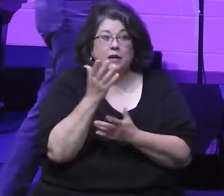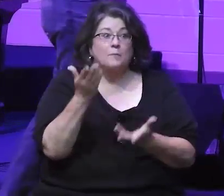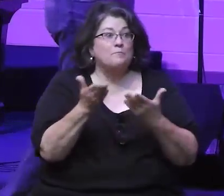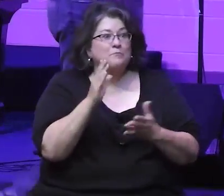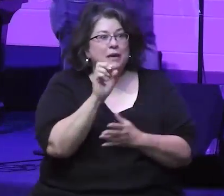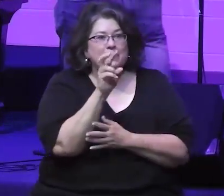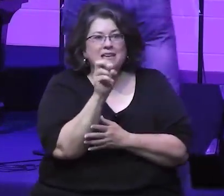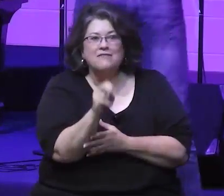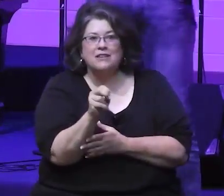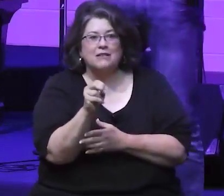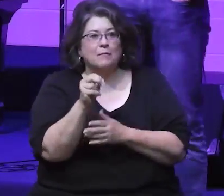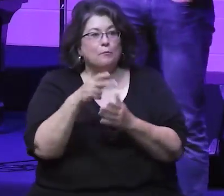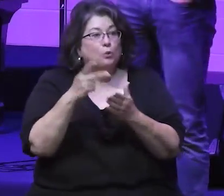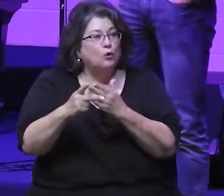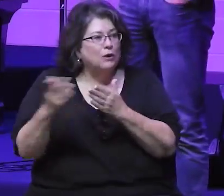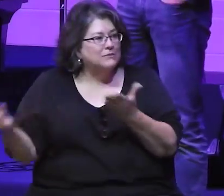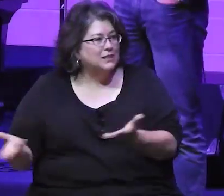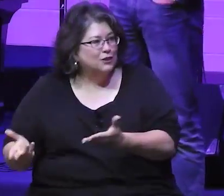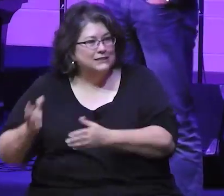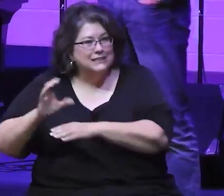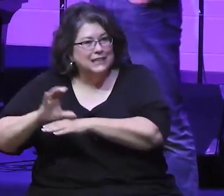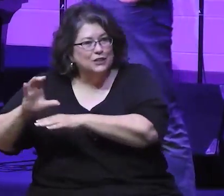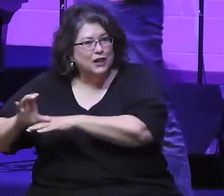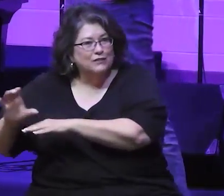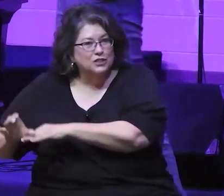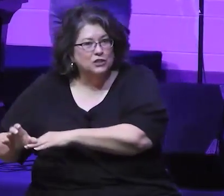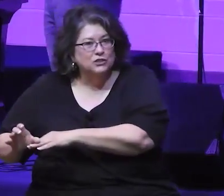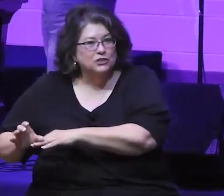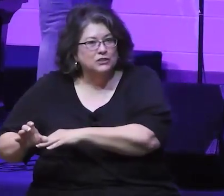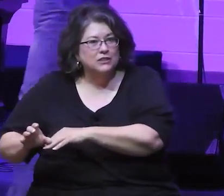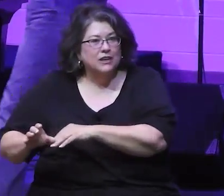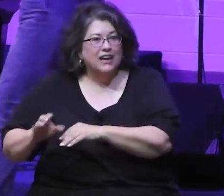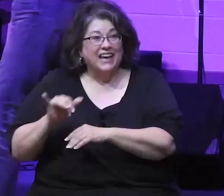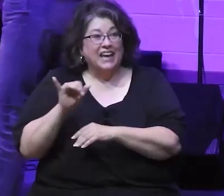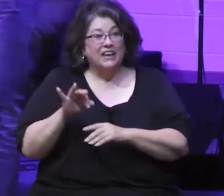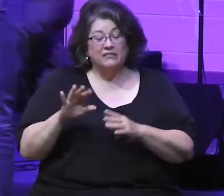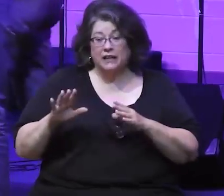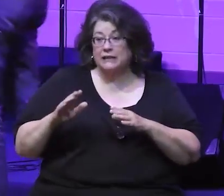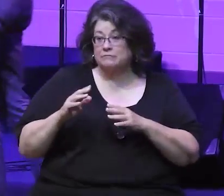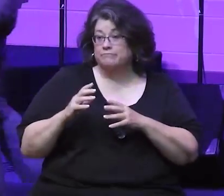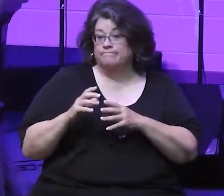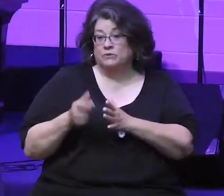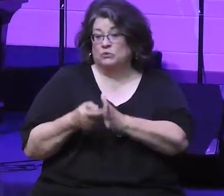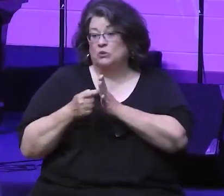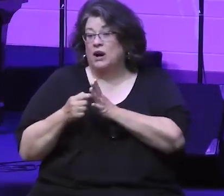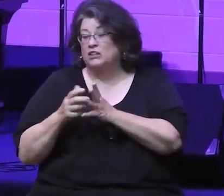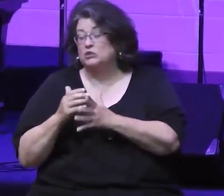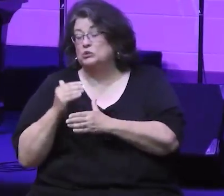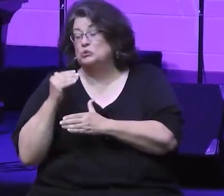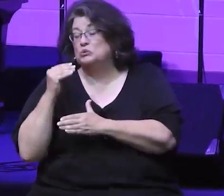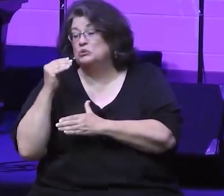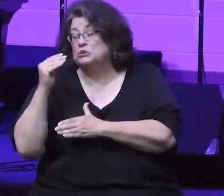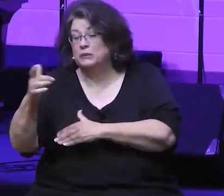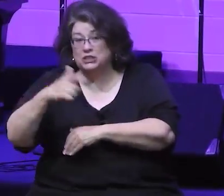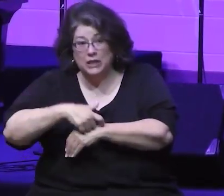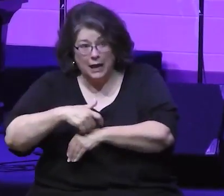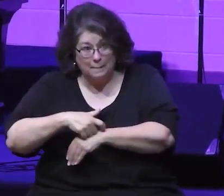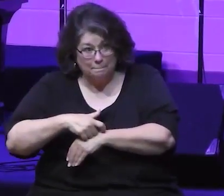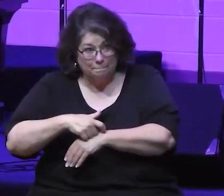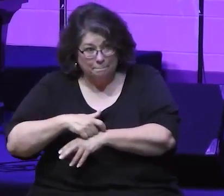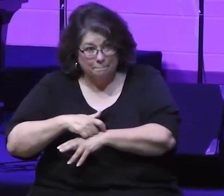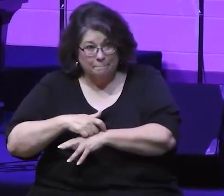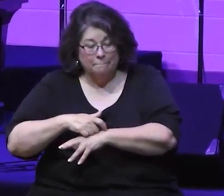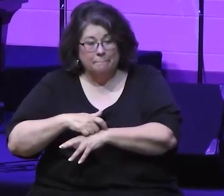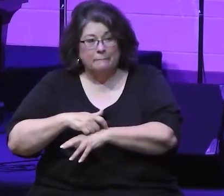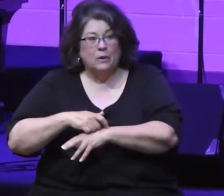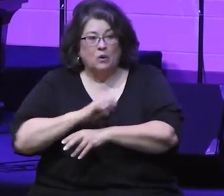busy doing certain things to be involving and investing your life in other places. It's another classic that we do as pastors. Hope I'm not poking around here